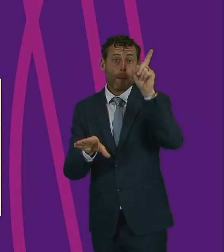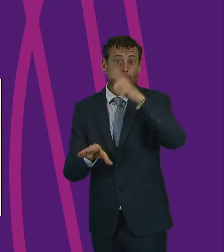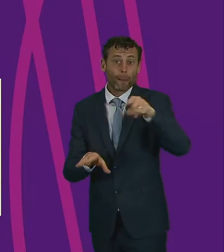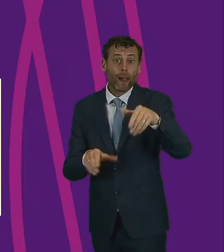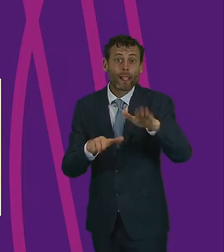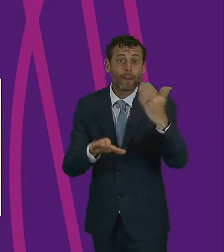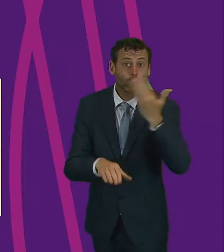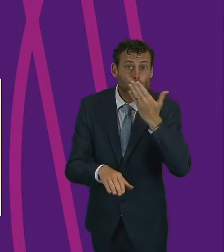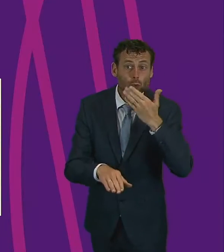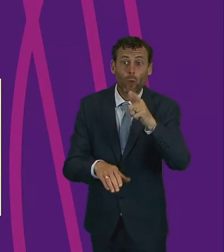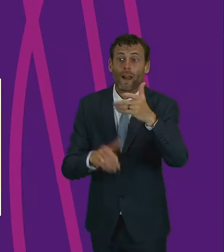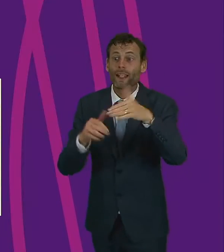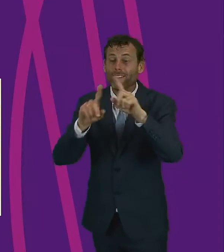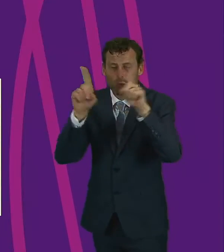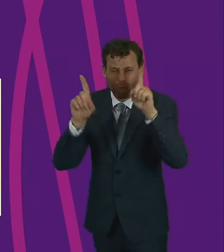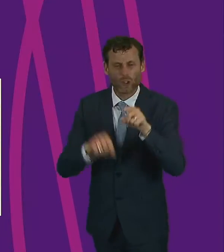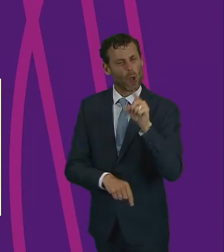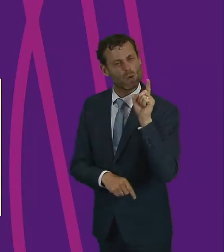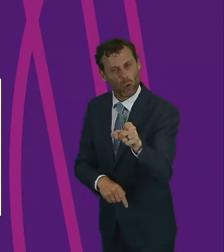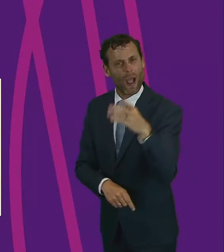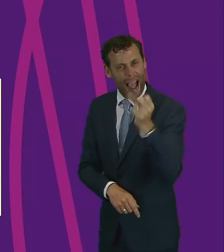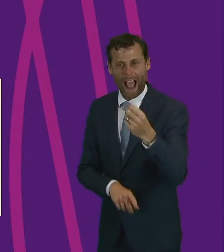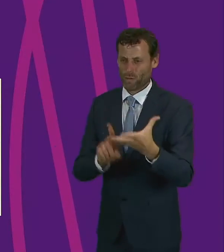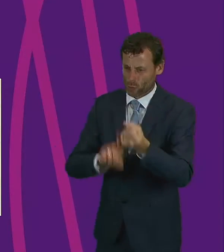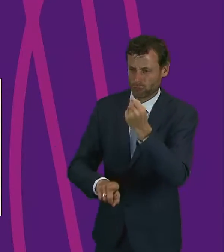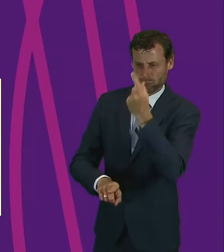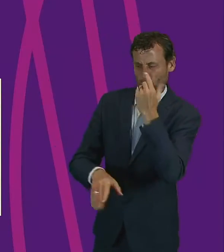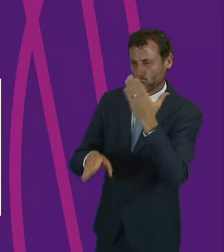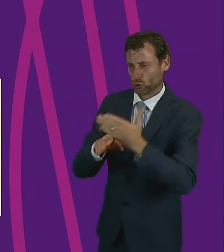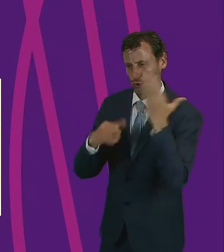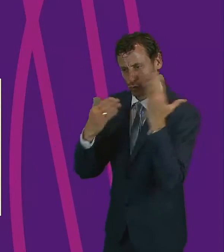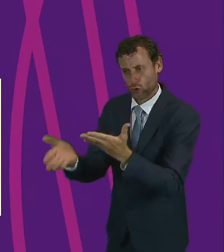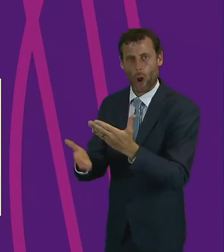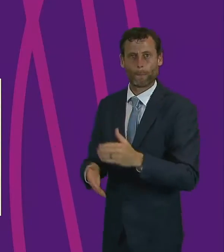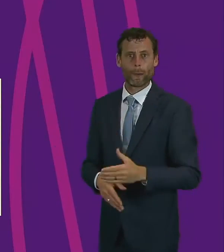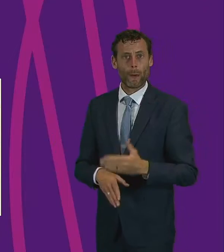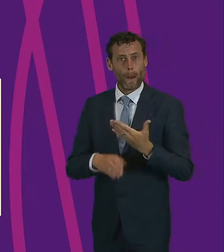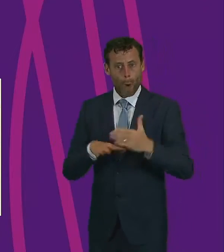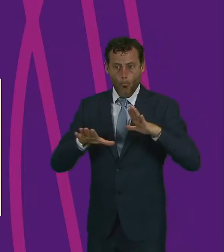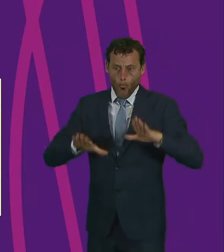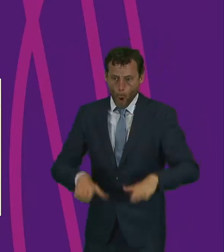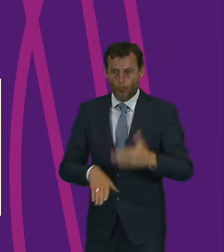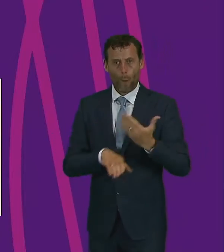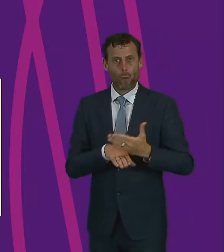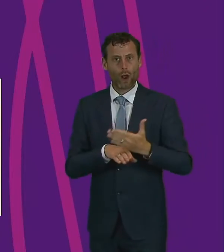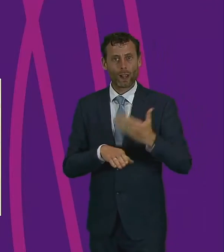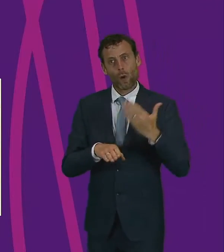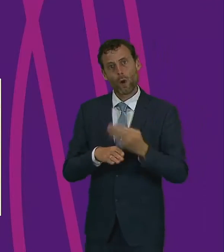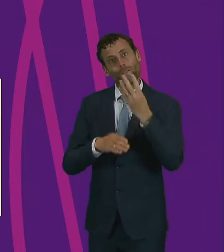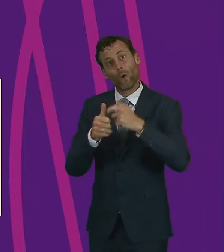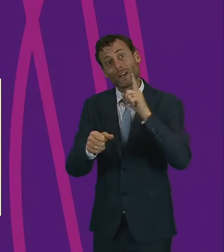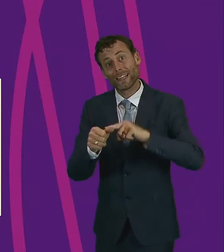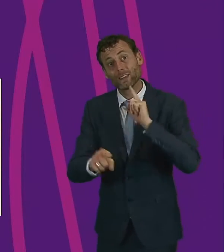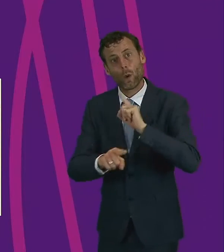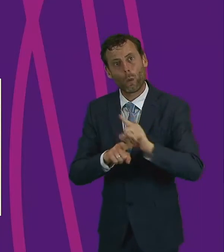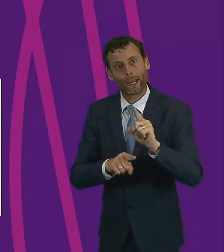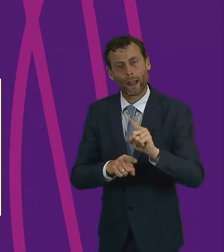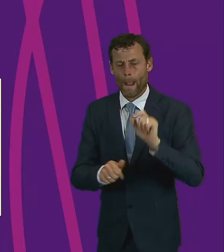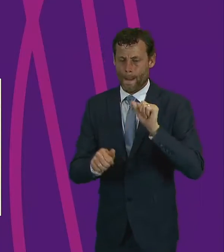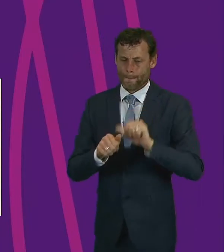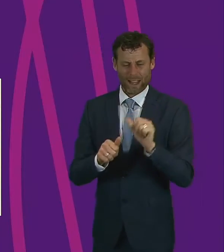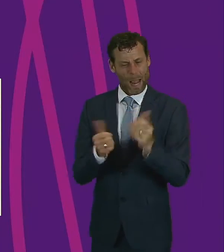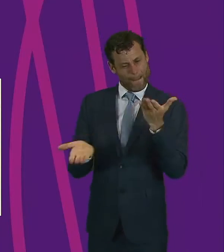future. The opportunity to reimagine work, more home working, 4-day weeks, making work-life balance better.